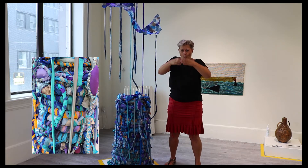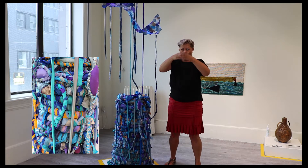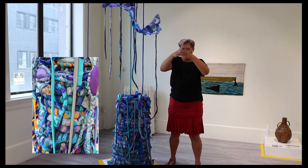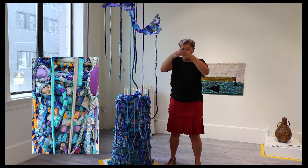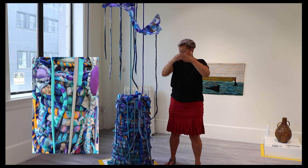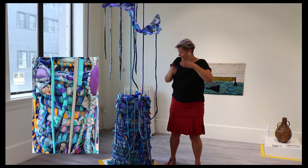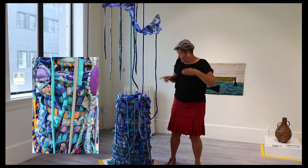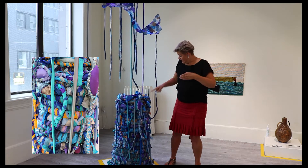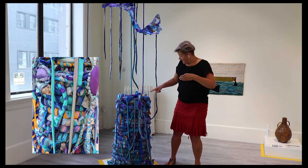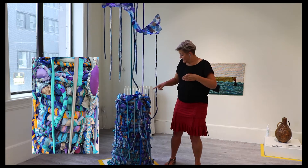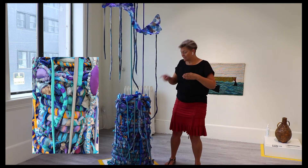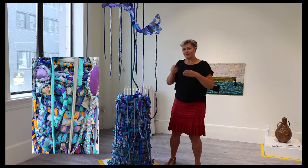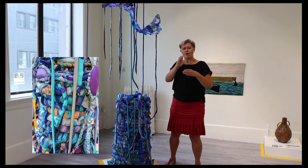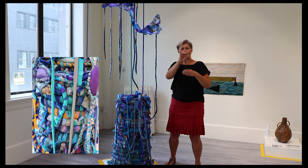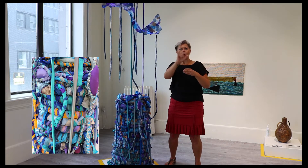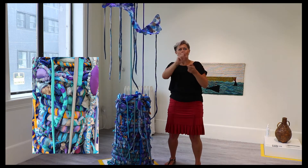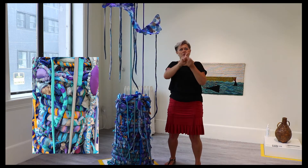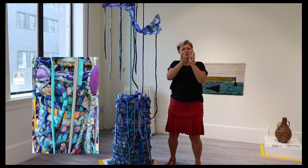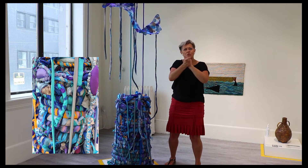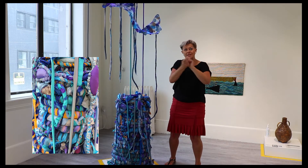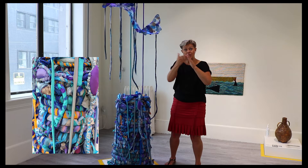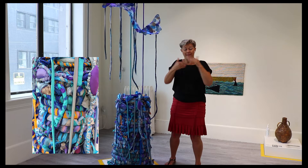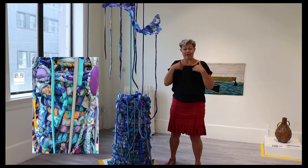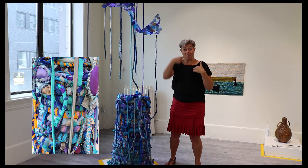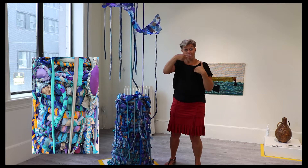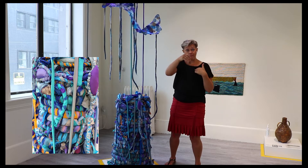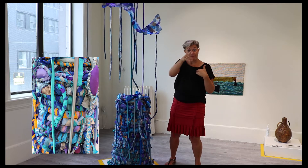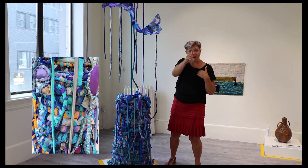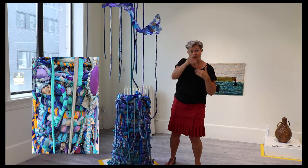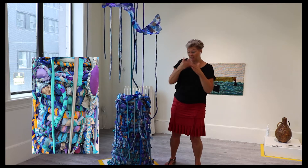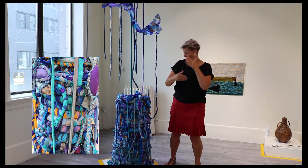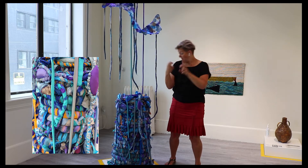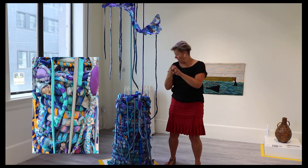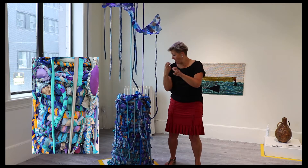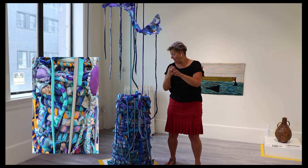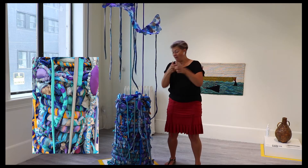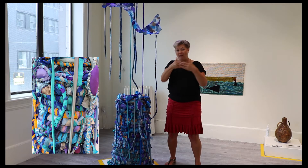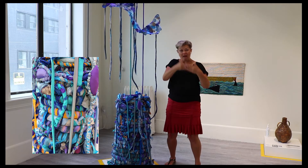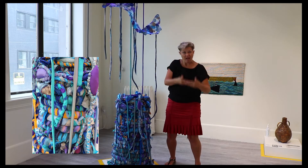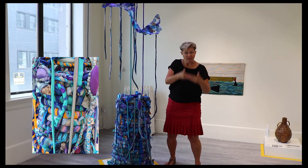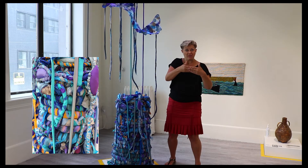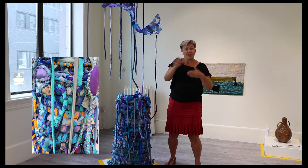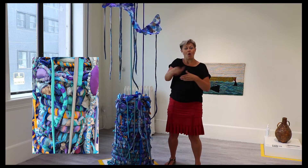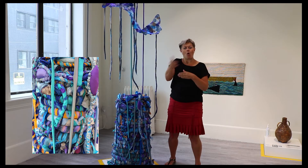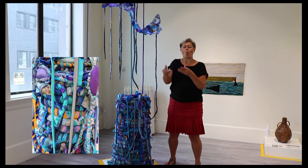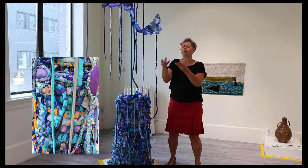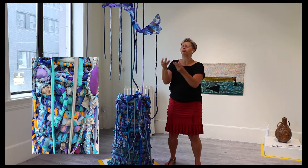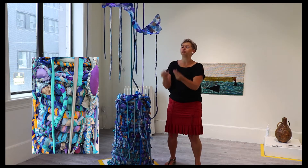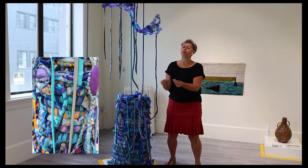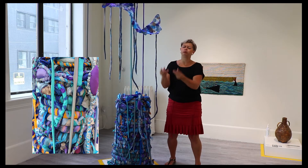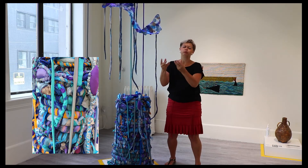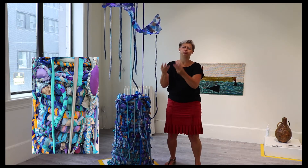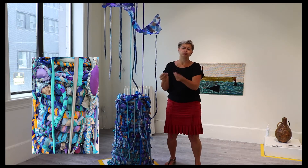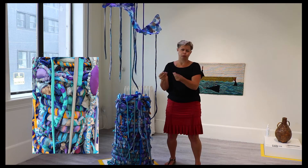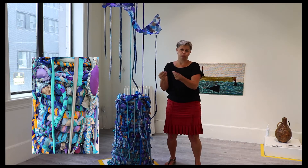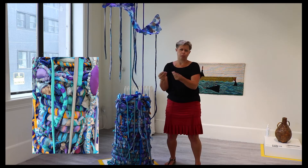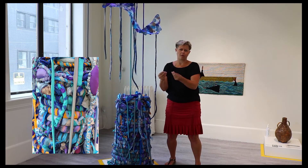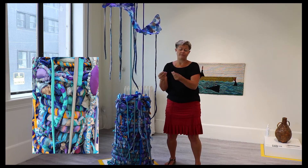the coils begin to change, some with pods in them, some are hard, heavy, and others very soft. Some